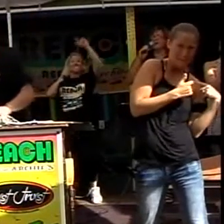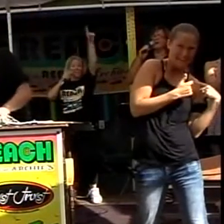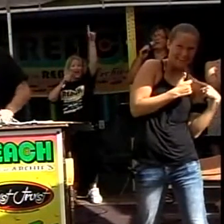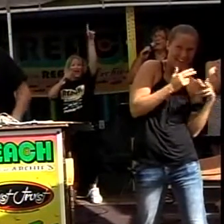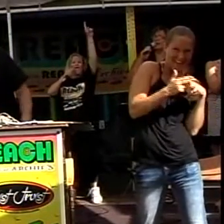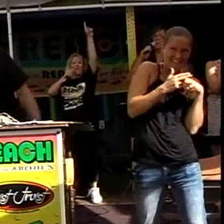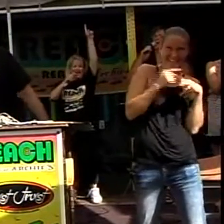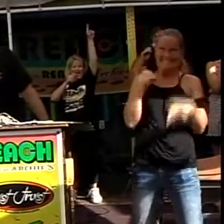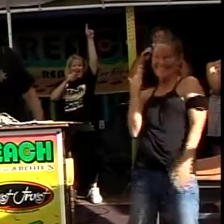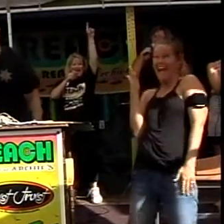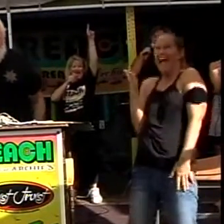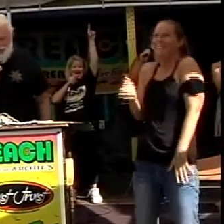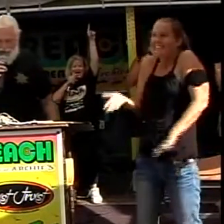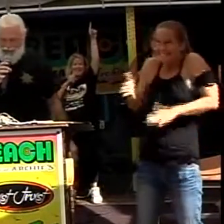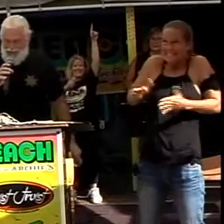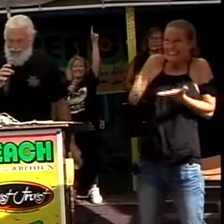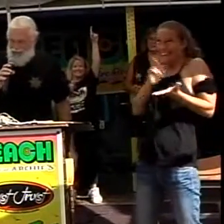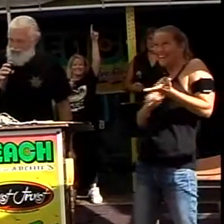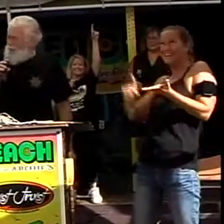I'll fly away